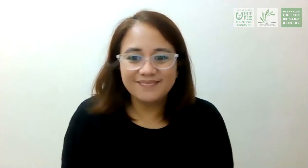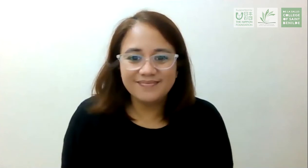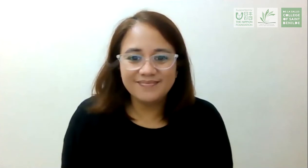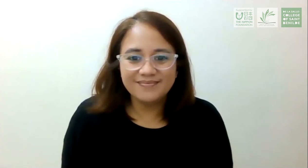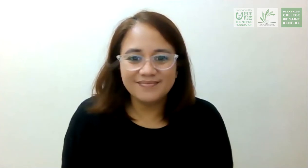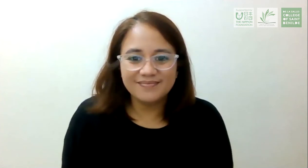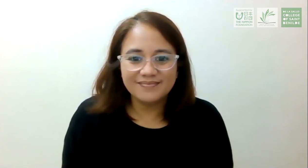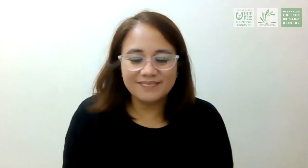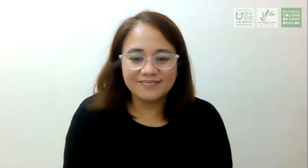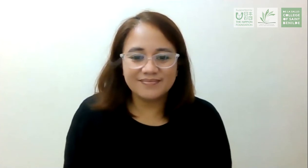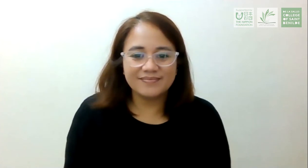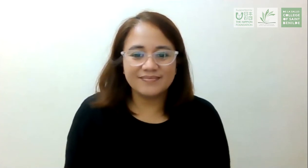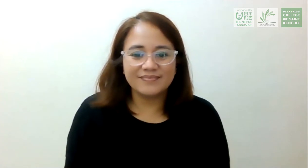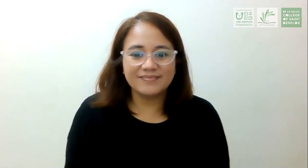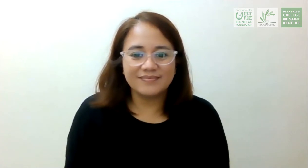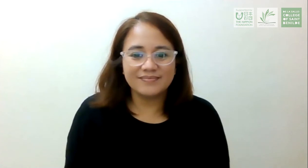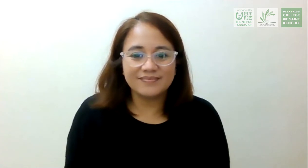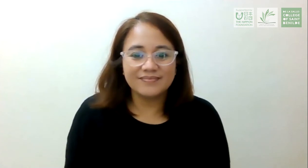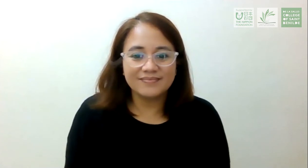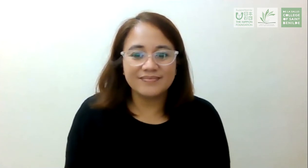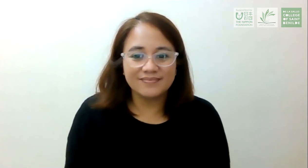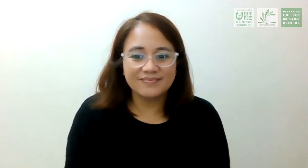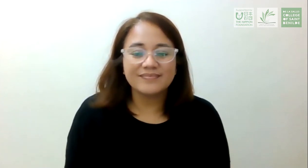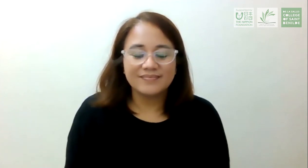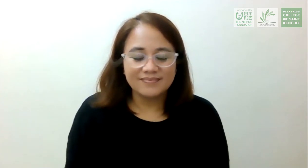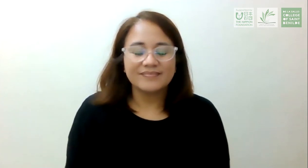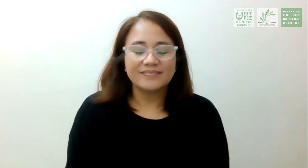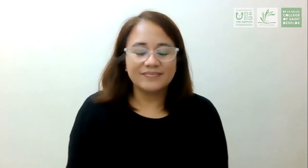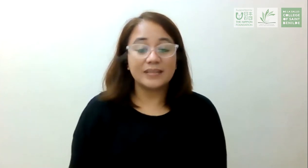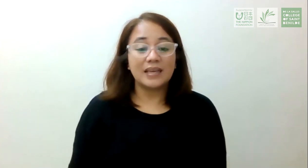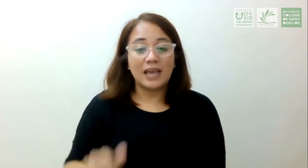So an adjective, okay, an adjective describes a noun.